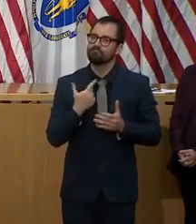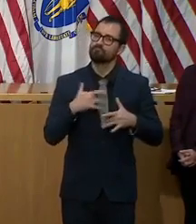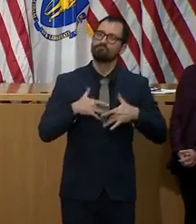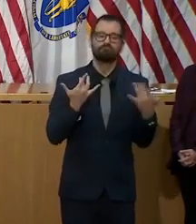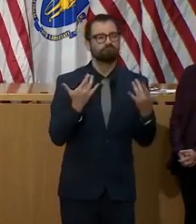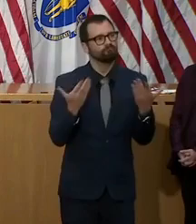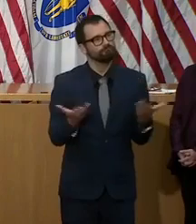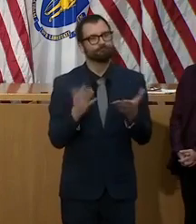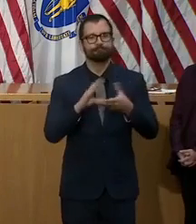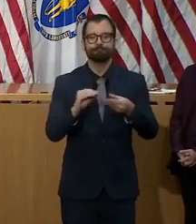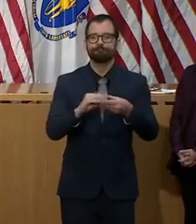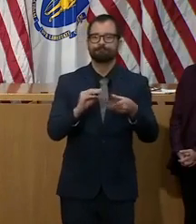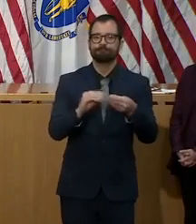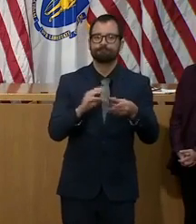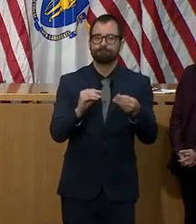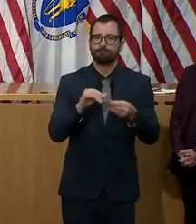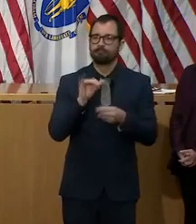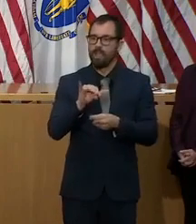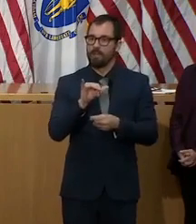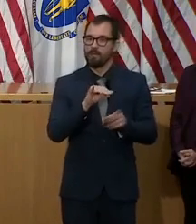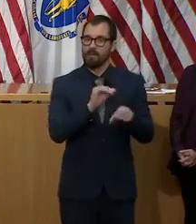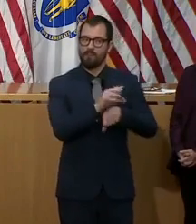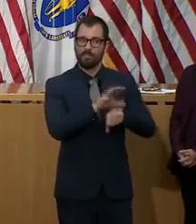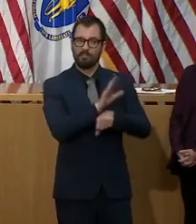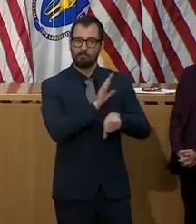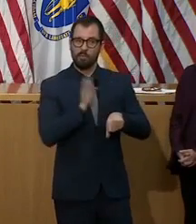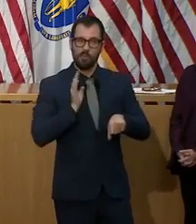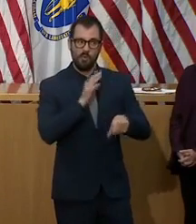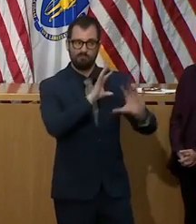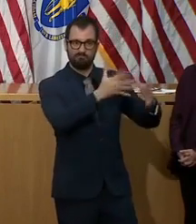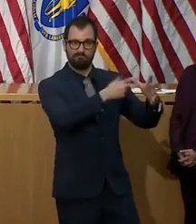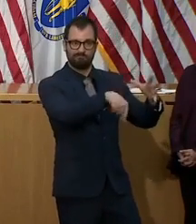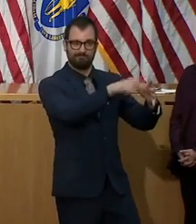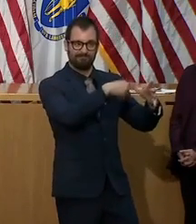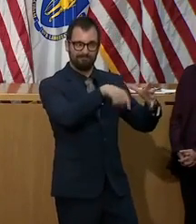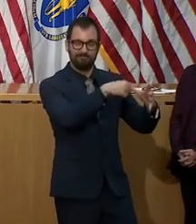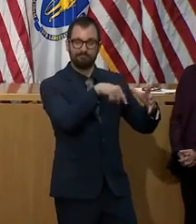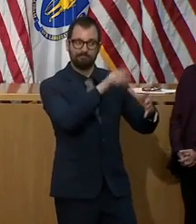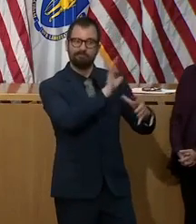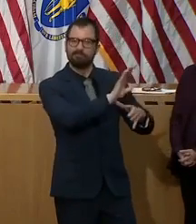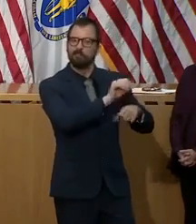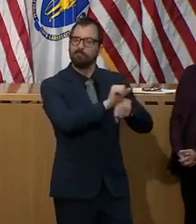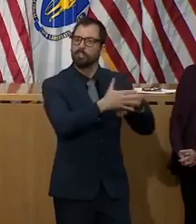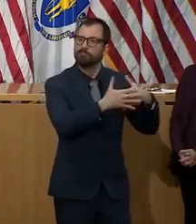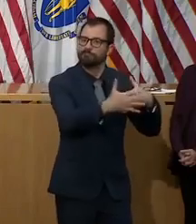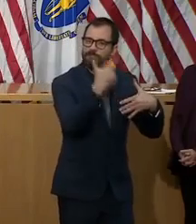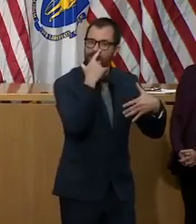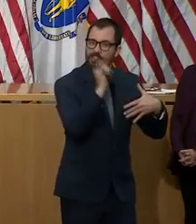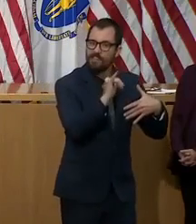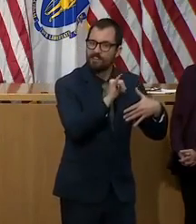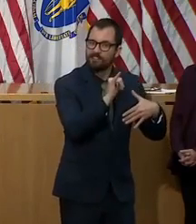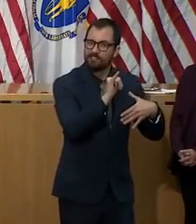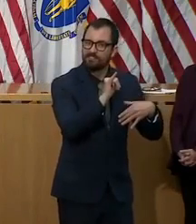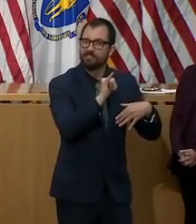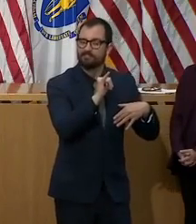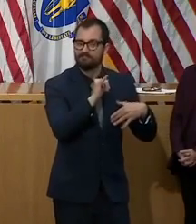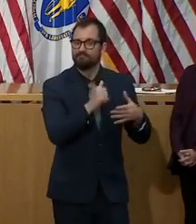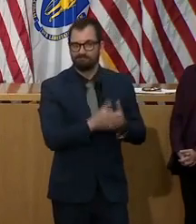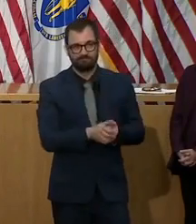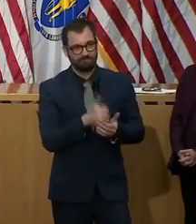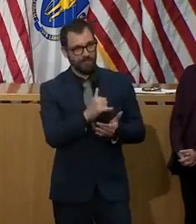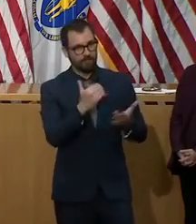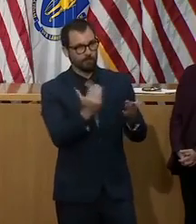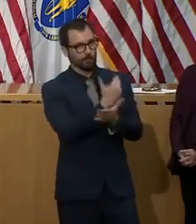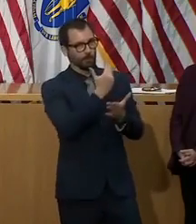us as we launch this effort in conjunction with industry stakeholders,